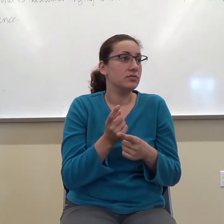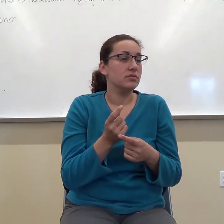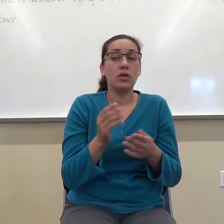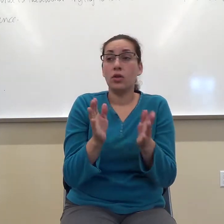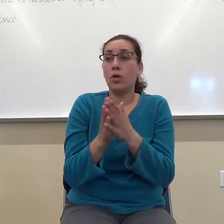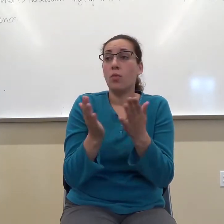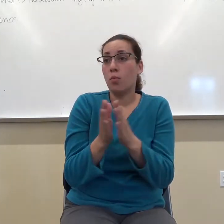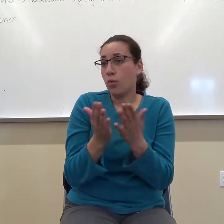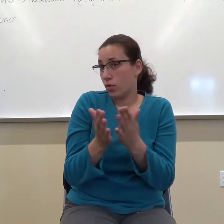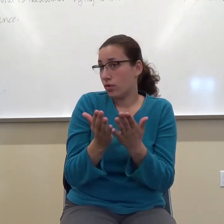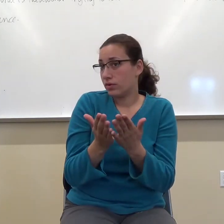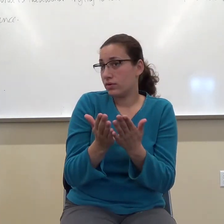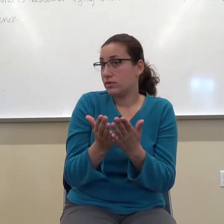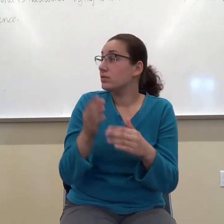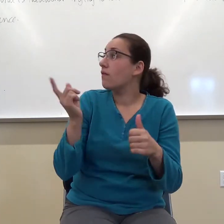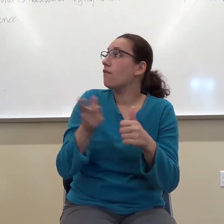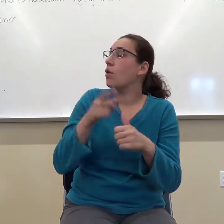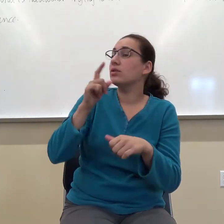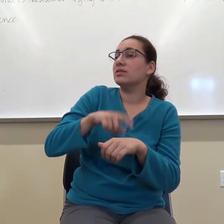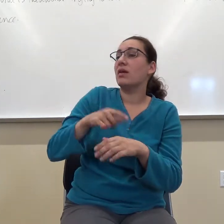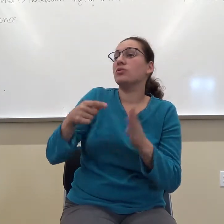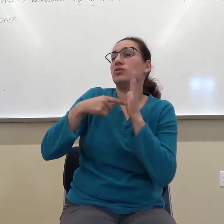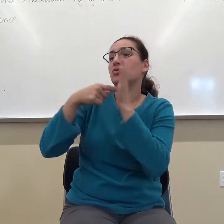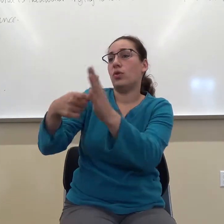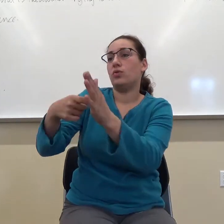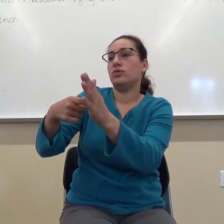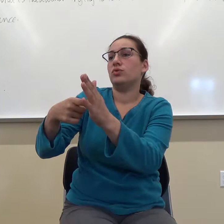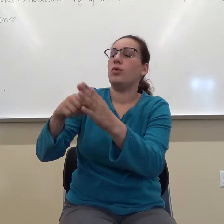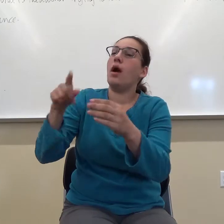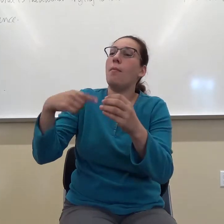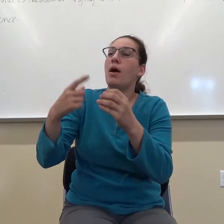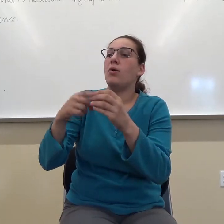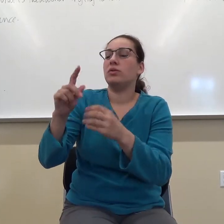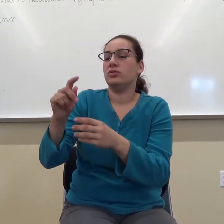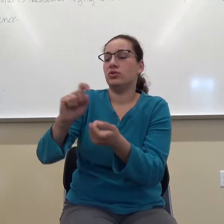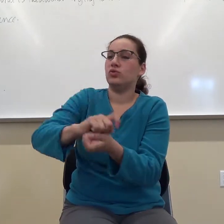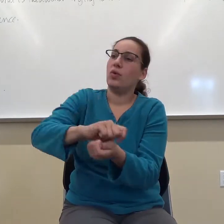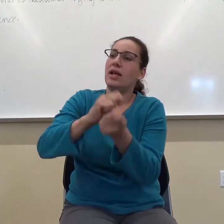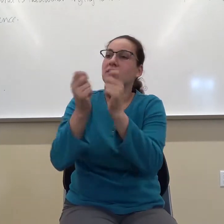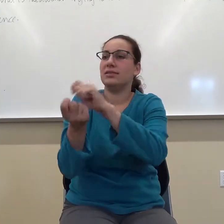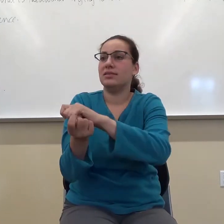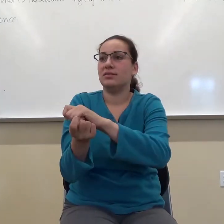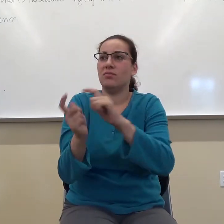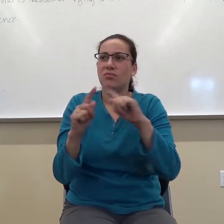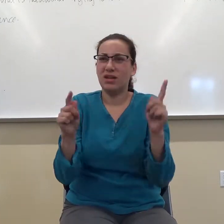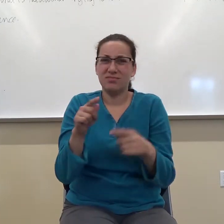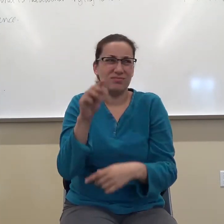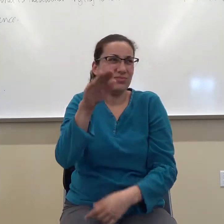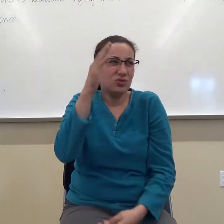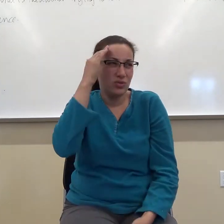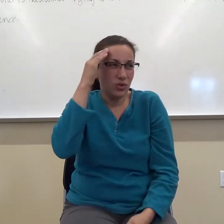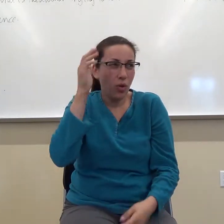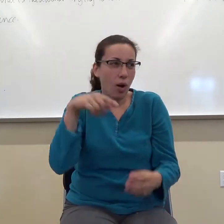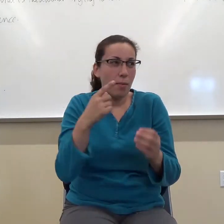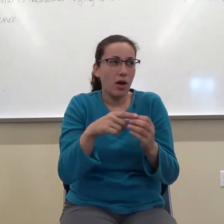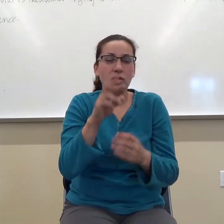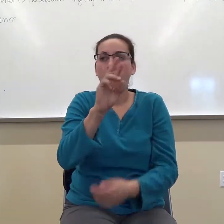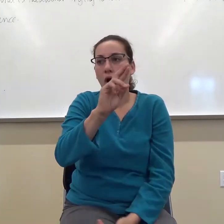introduces the idea of looking for the reversal transition, but you guys are old hands at looking for the reversal transition. And what